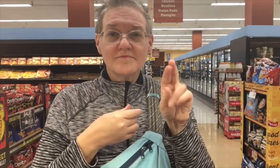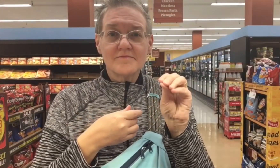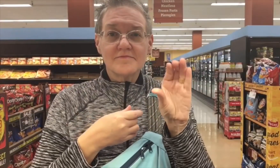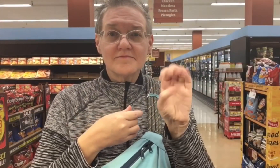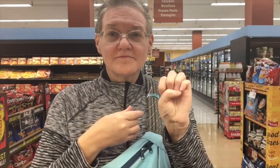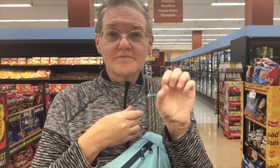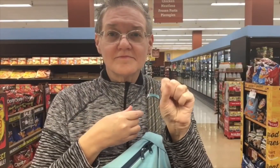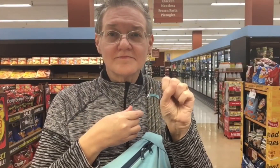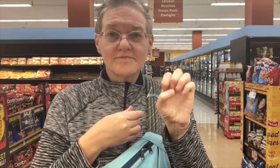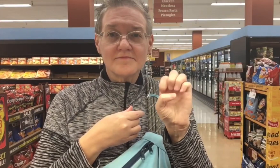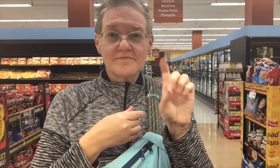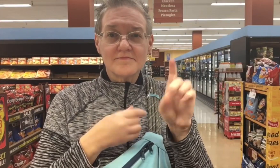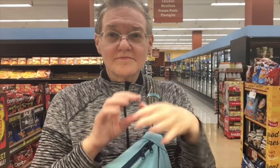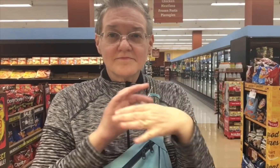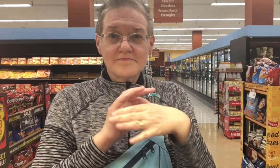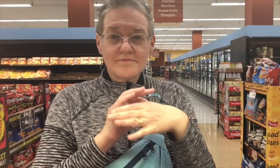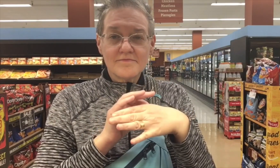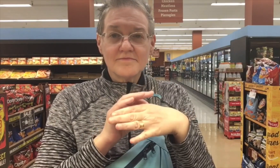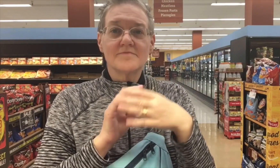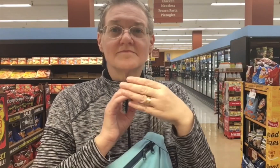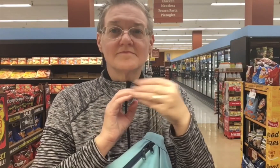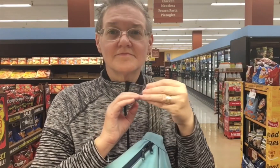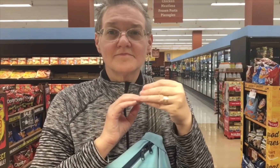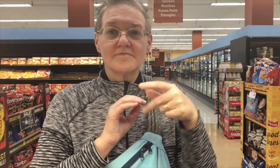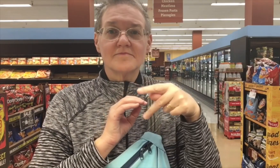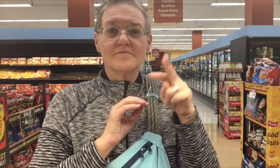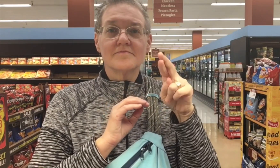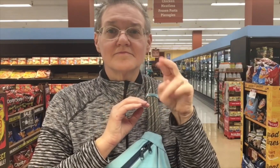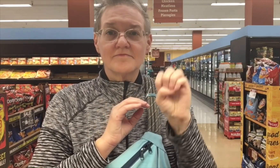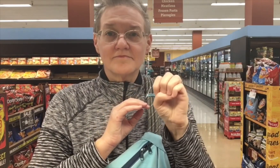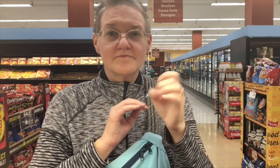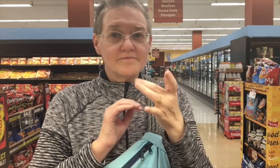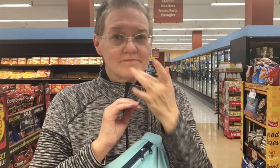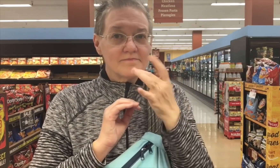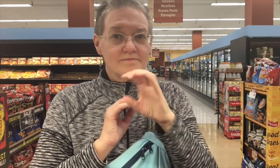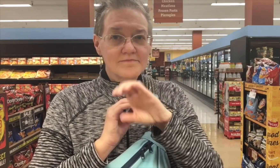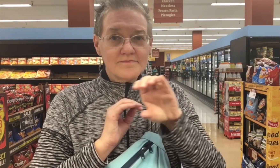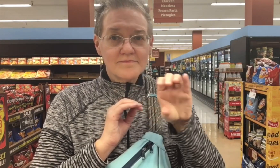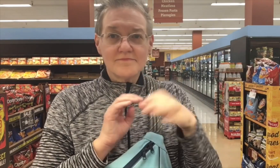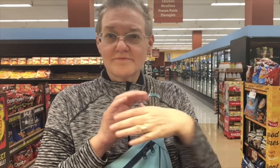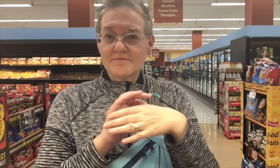Avoid processed meats and meat that's been pre-seasoned